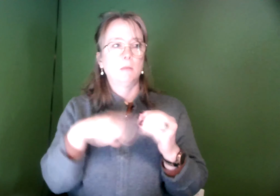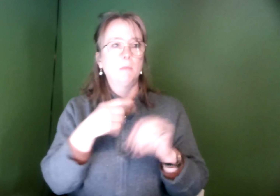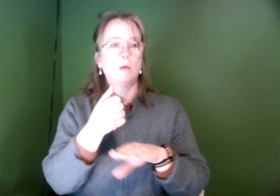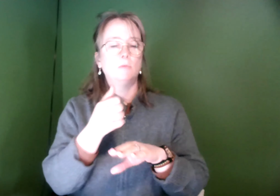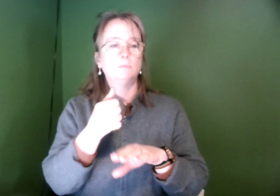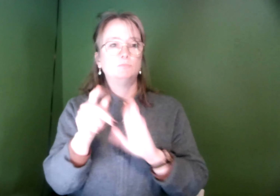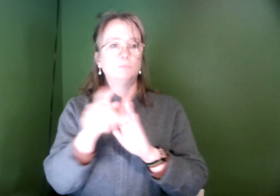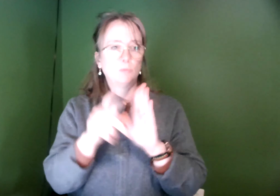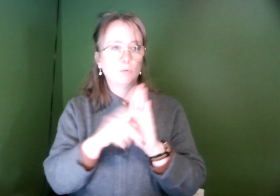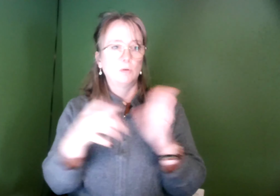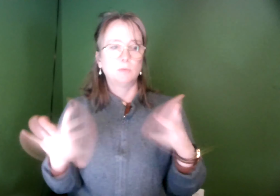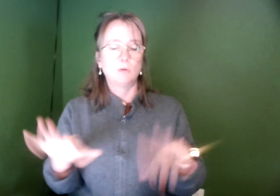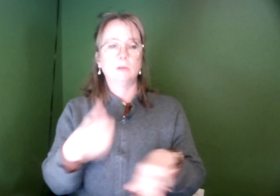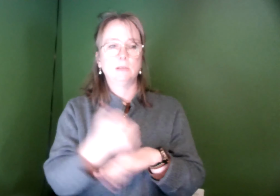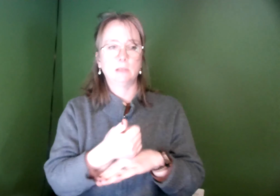that made the list?